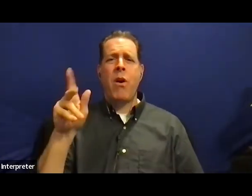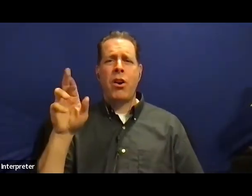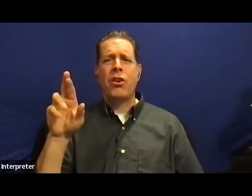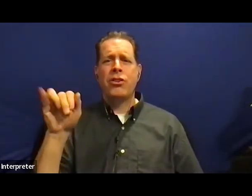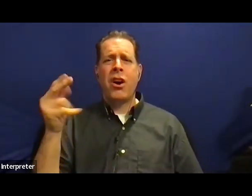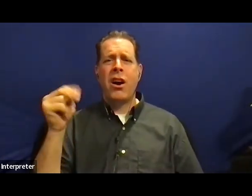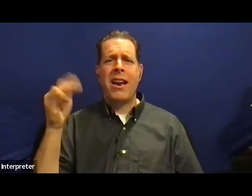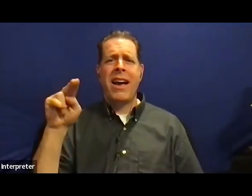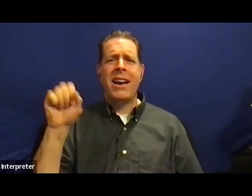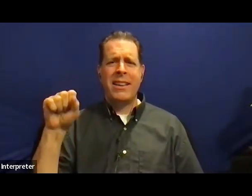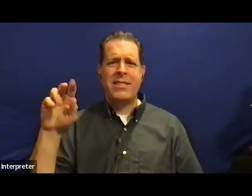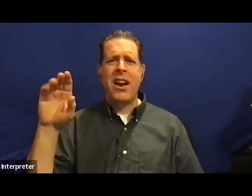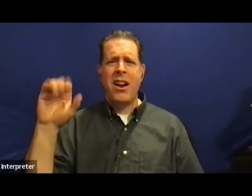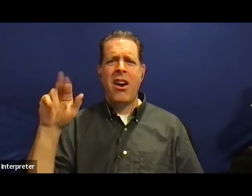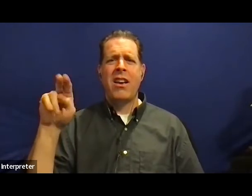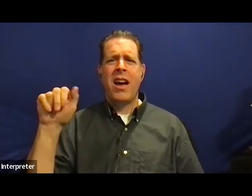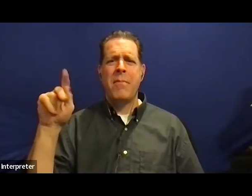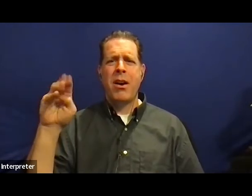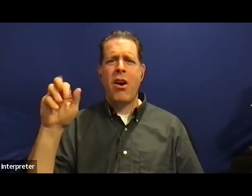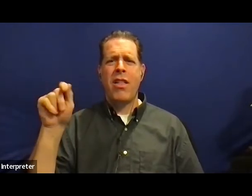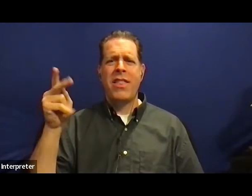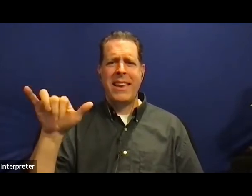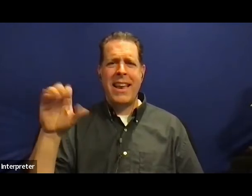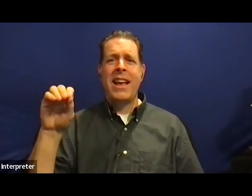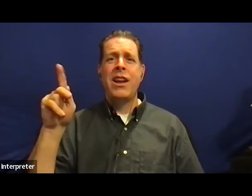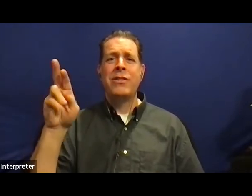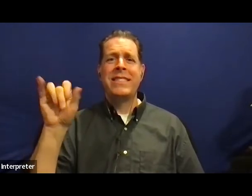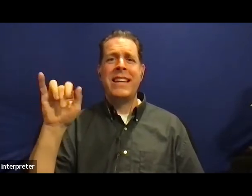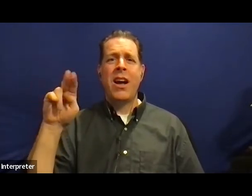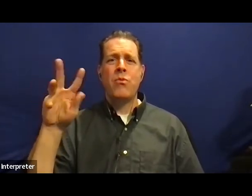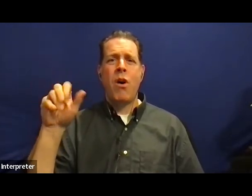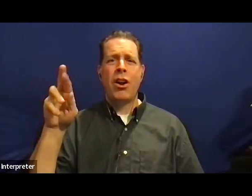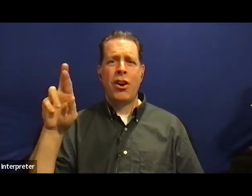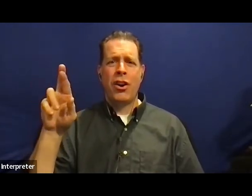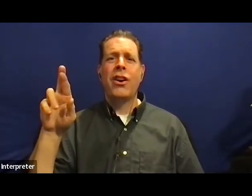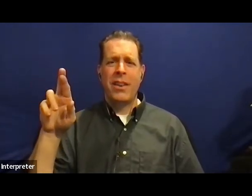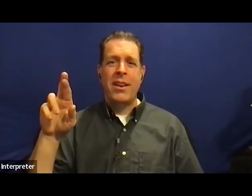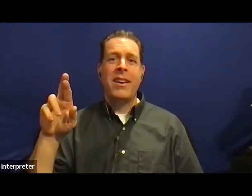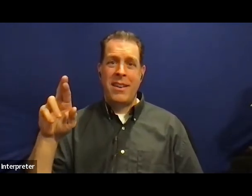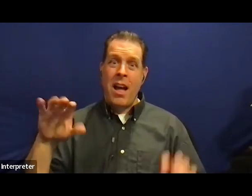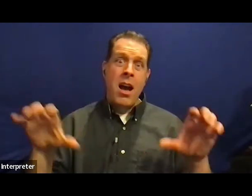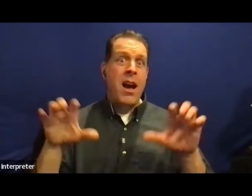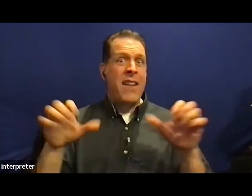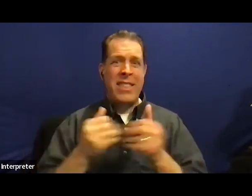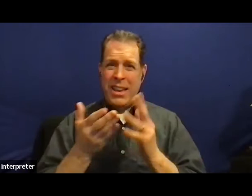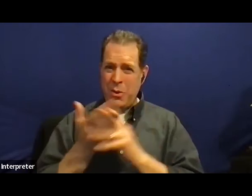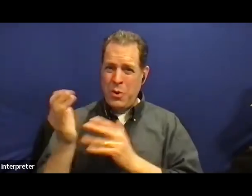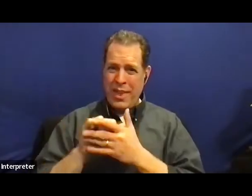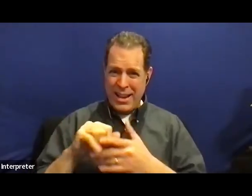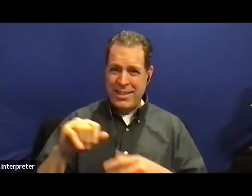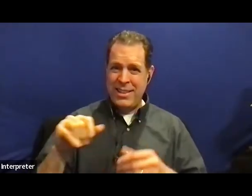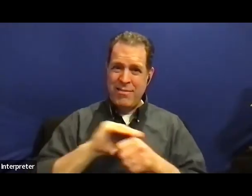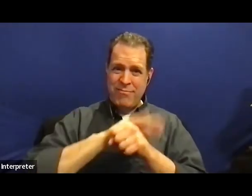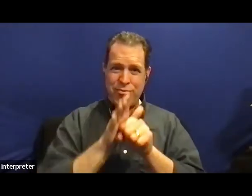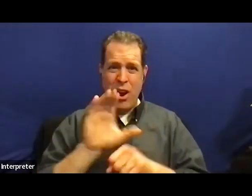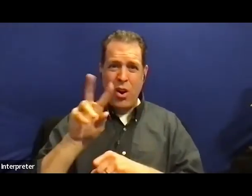Hines, Connor McCarthy, and Christina Walker, who have faithfully provided leadership and guidance through the COVID-19 pandemic.